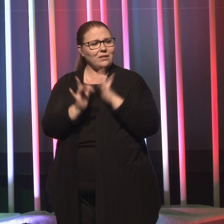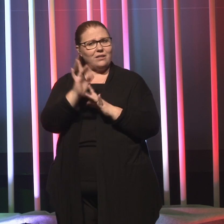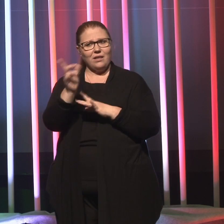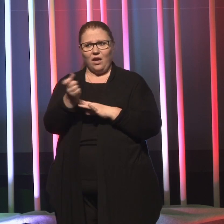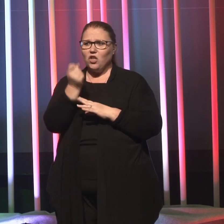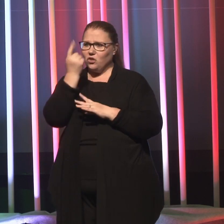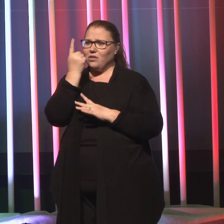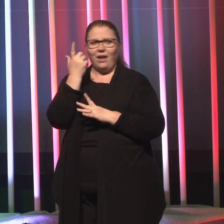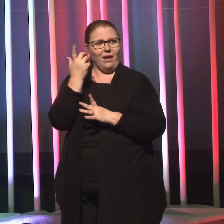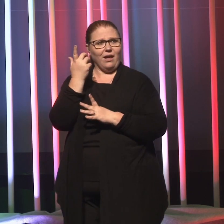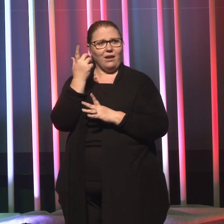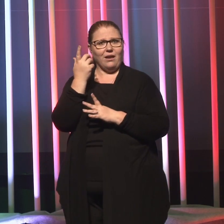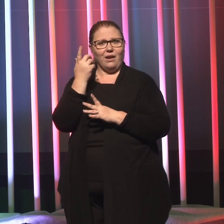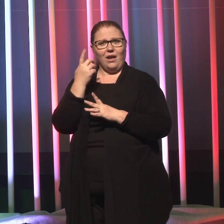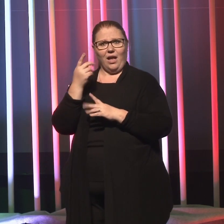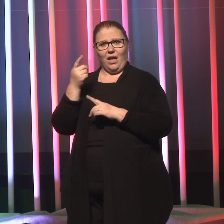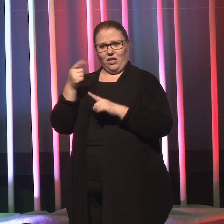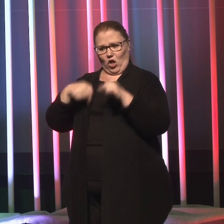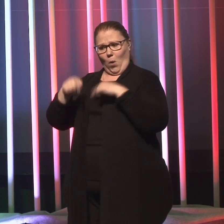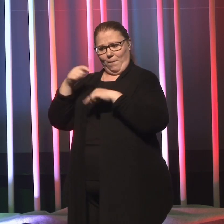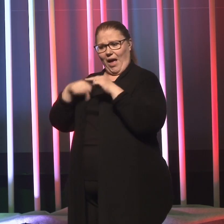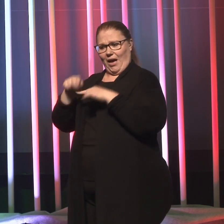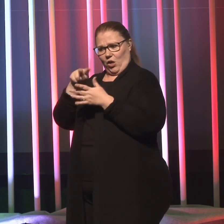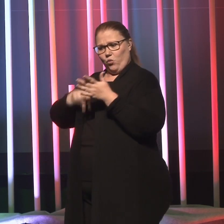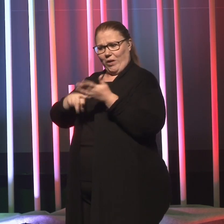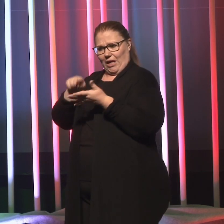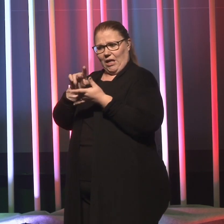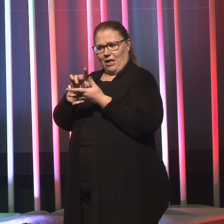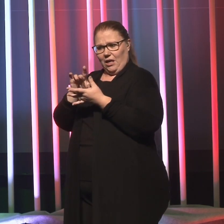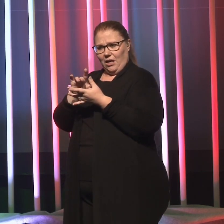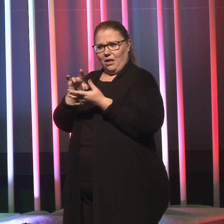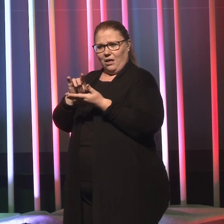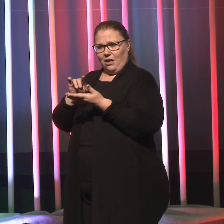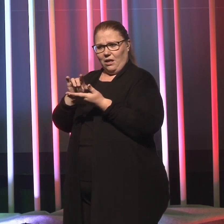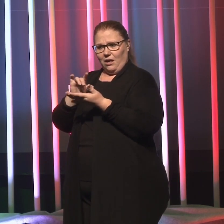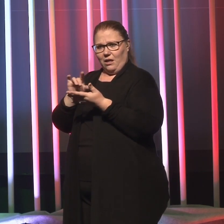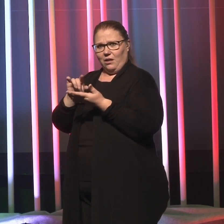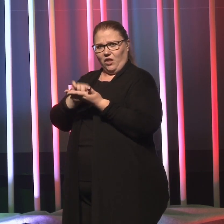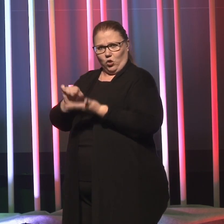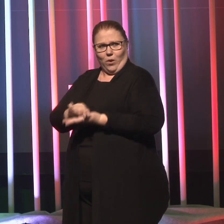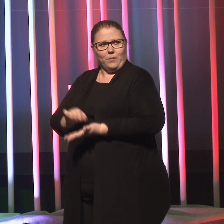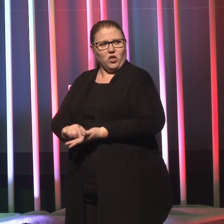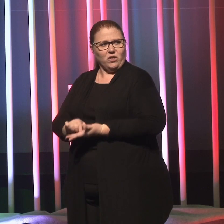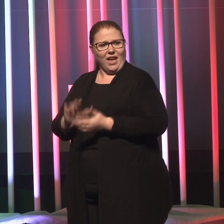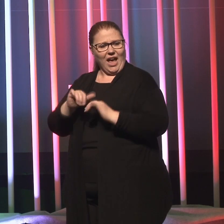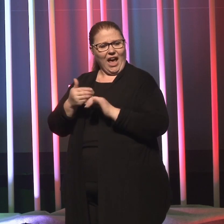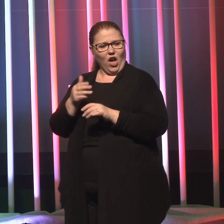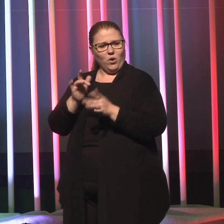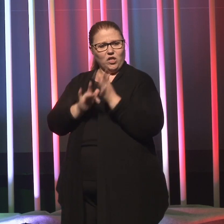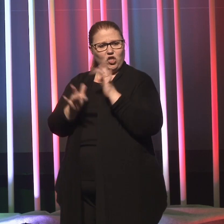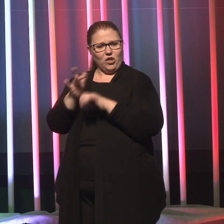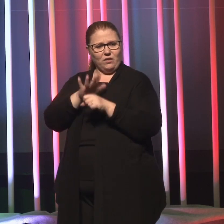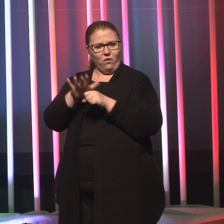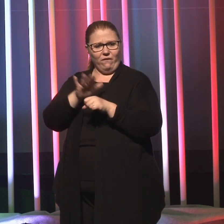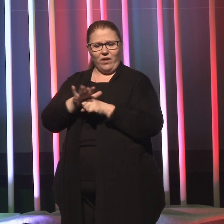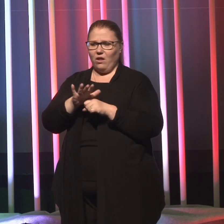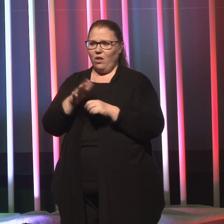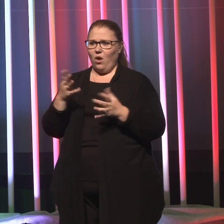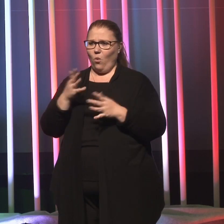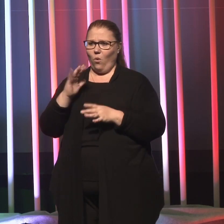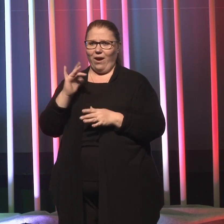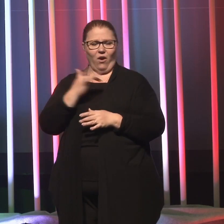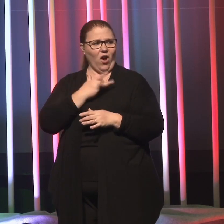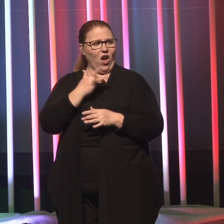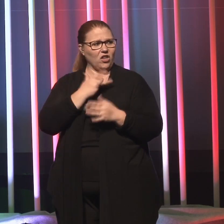enough to look back into their scriptures and say, how does this Jesus provide the ultimate fulfillment of what our hearts are